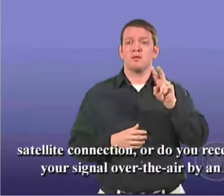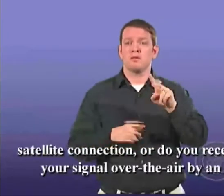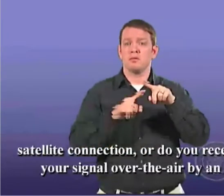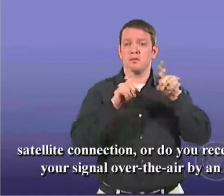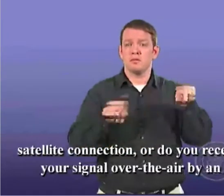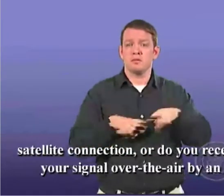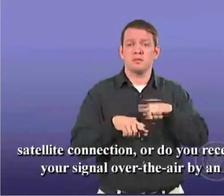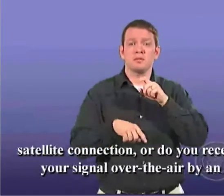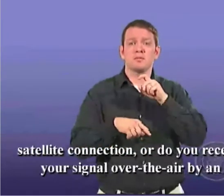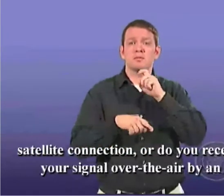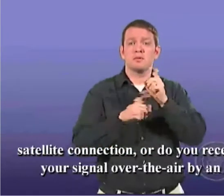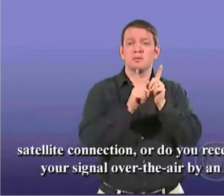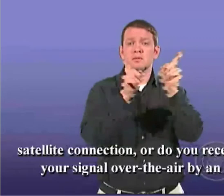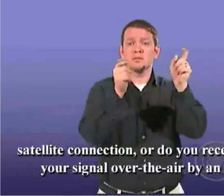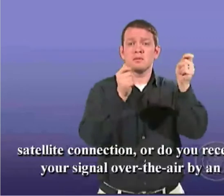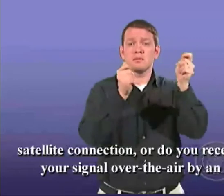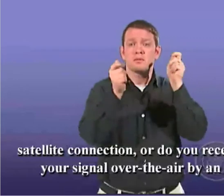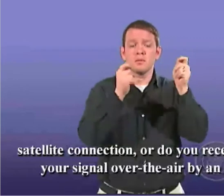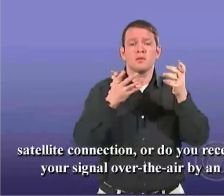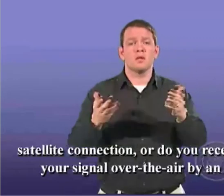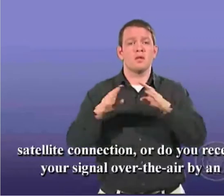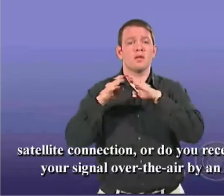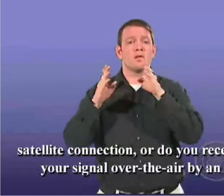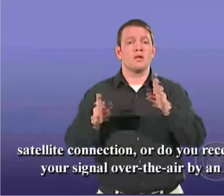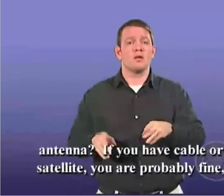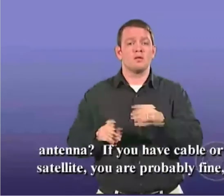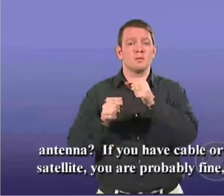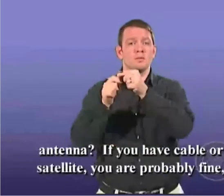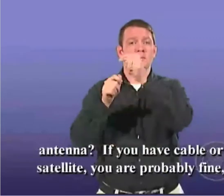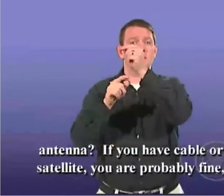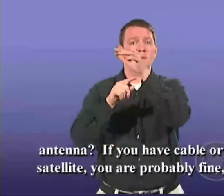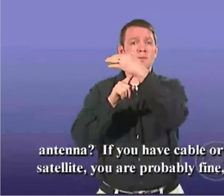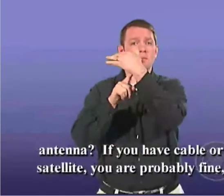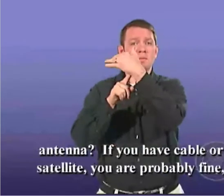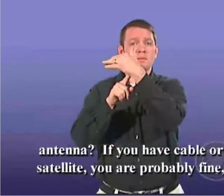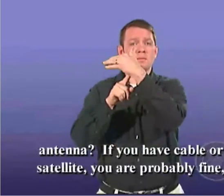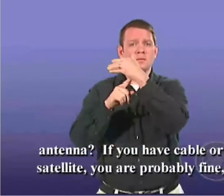Or do you receive your signal over the air by an antenna?